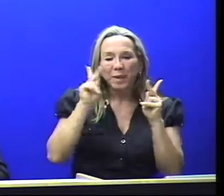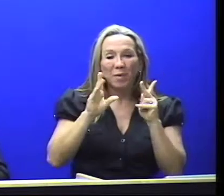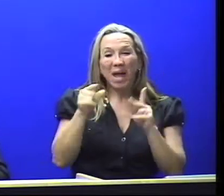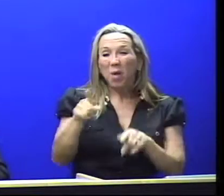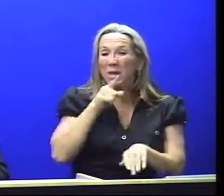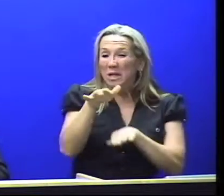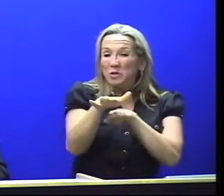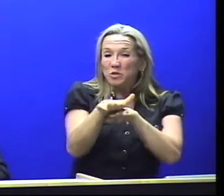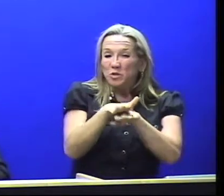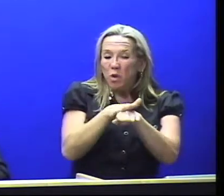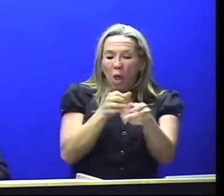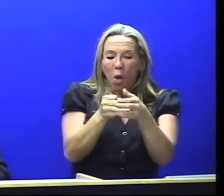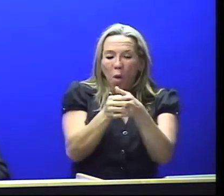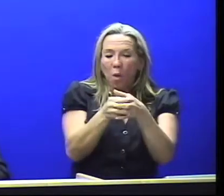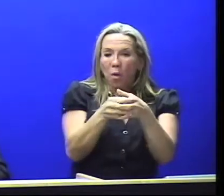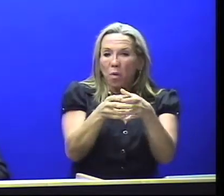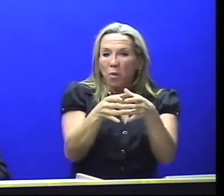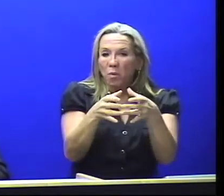slow growing,